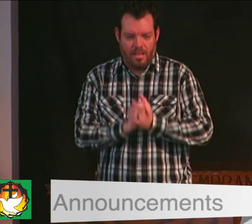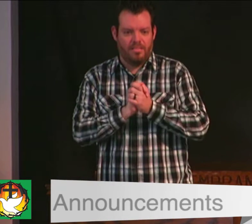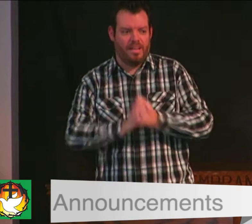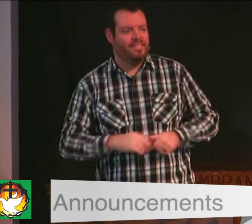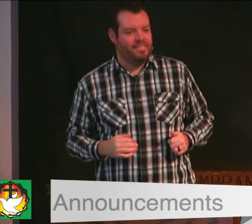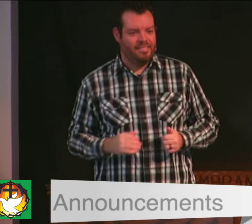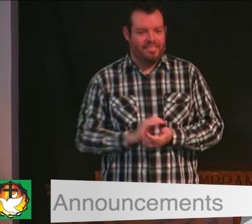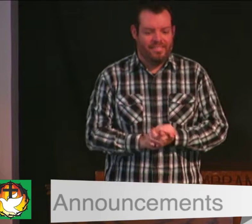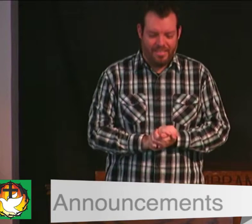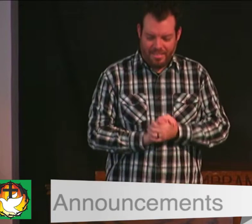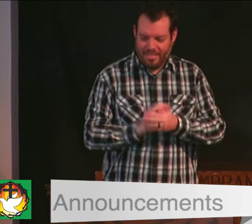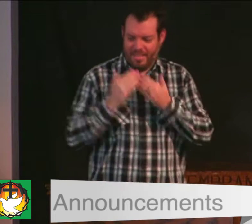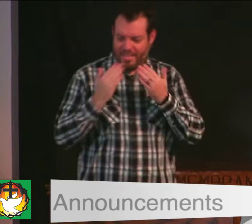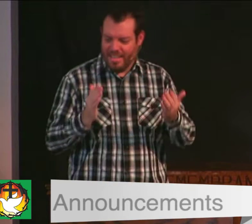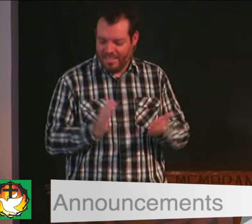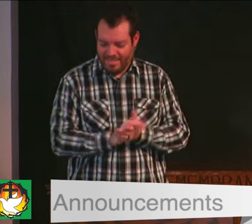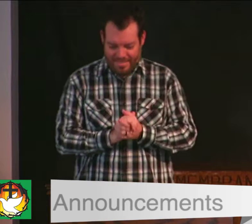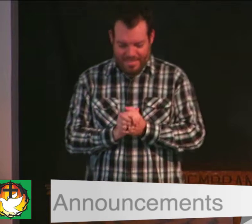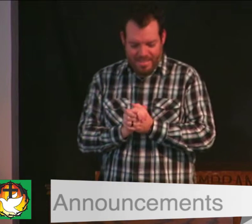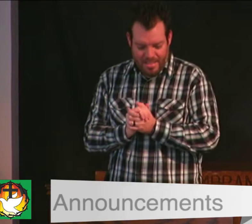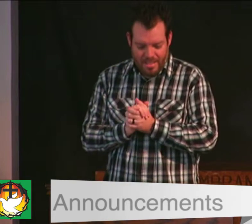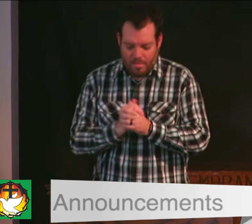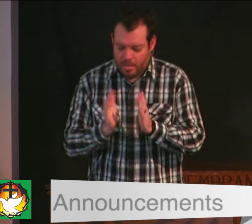All right. Thank you. I'm going to pray.